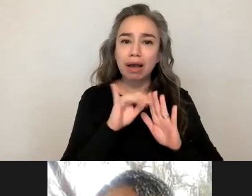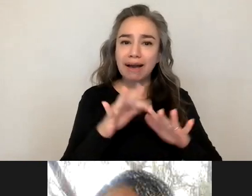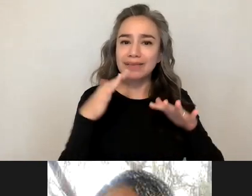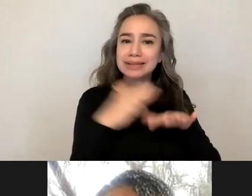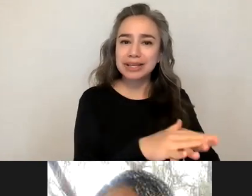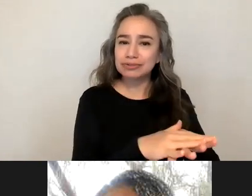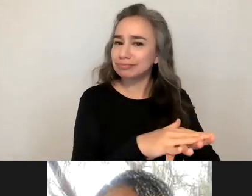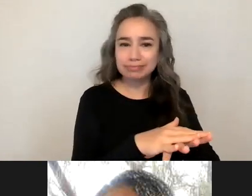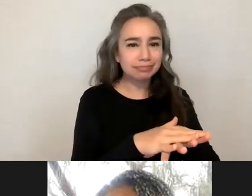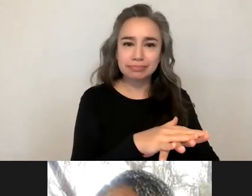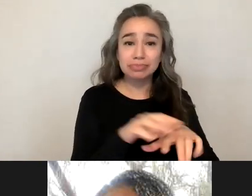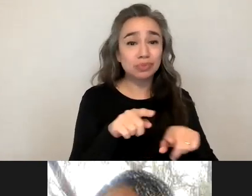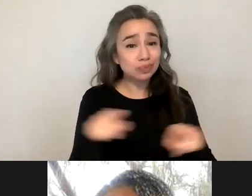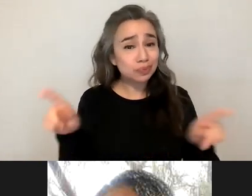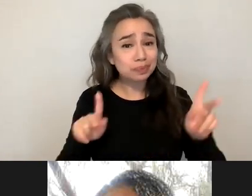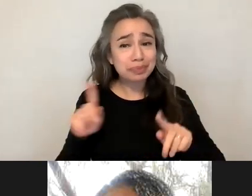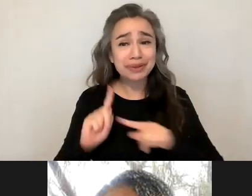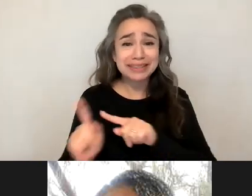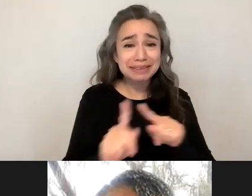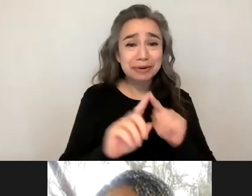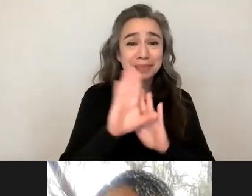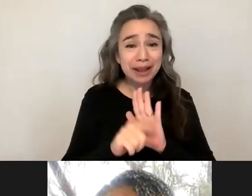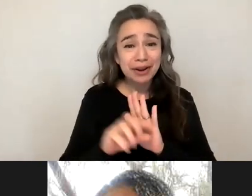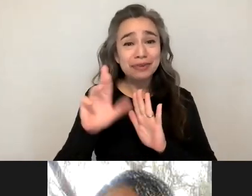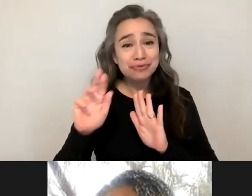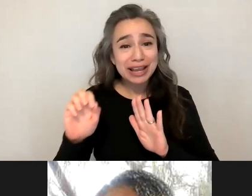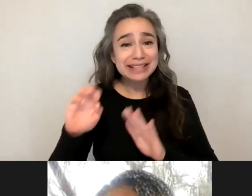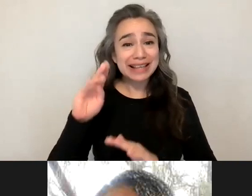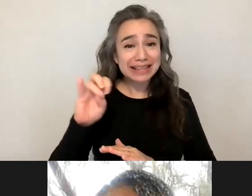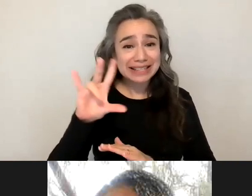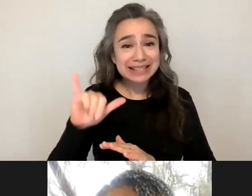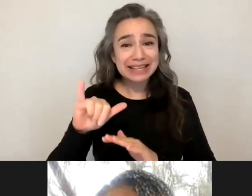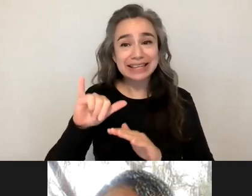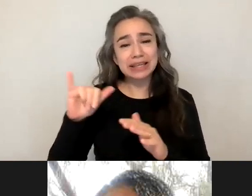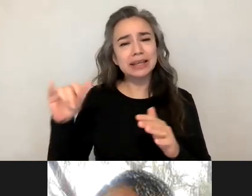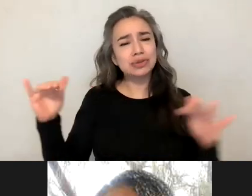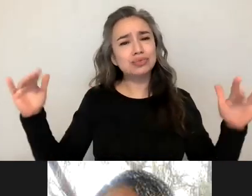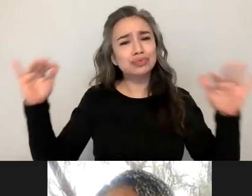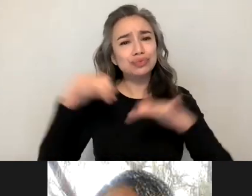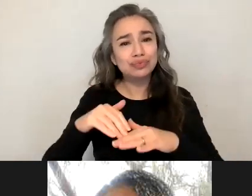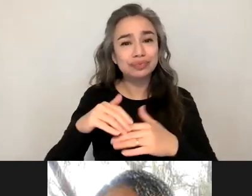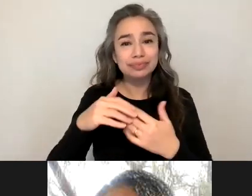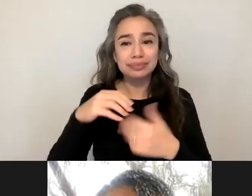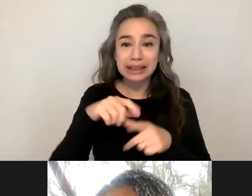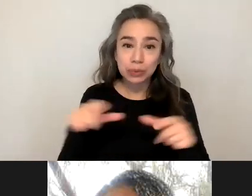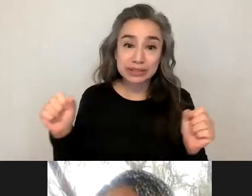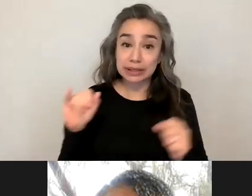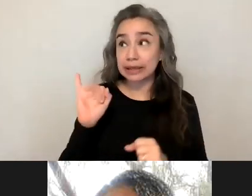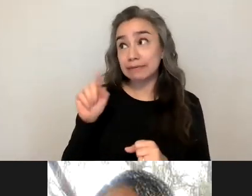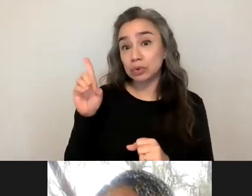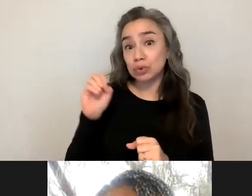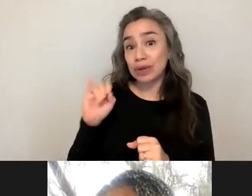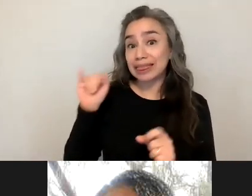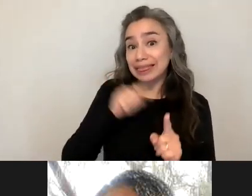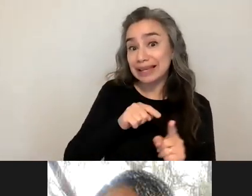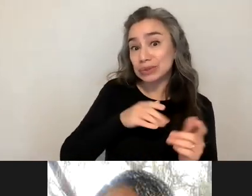people from different backgrounds, different races, different ethnicities, come do this linguistics, but if you do it like this, you'll be safer. Or if you